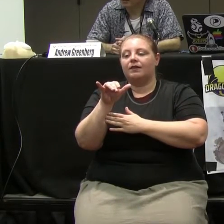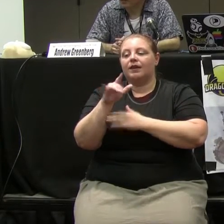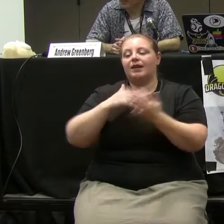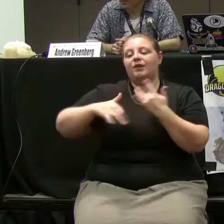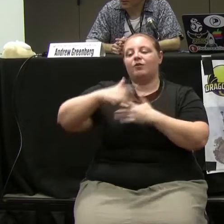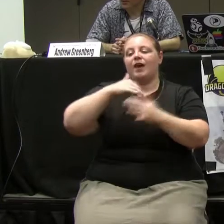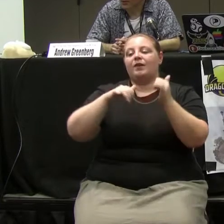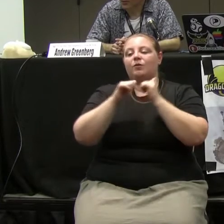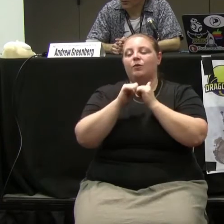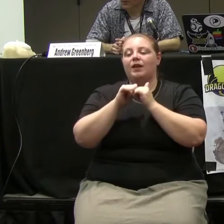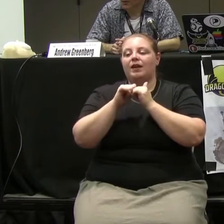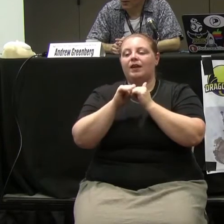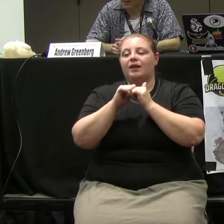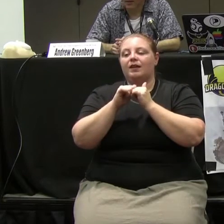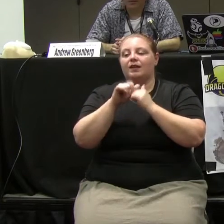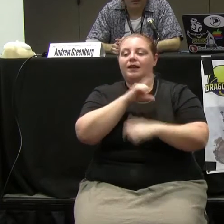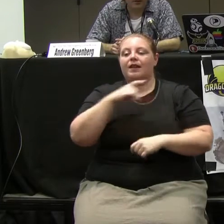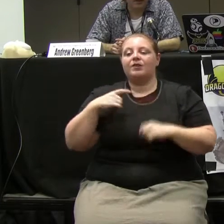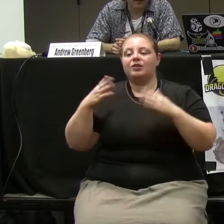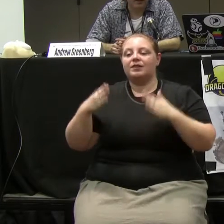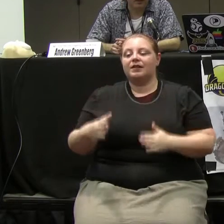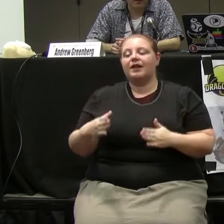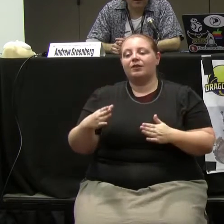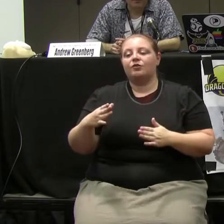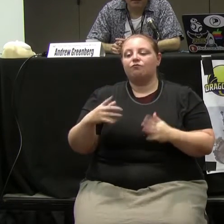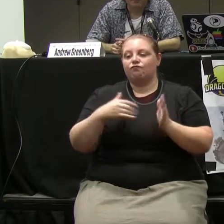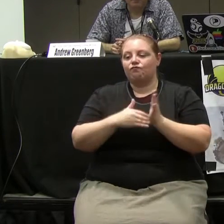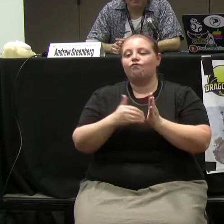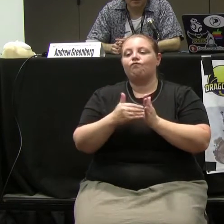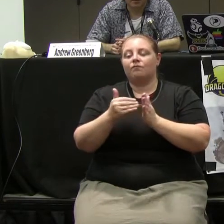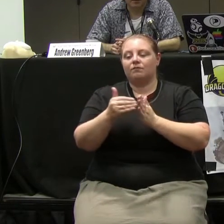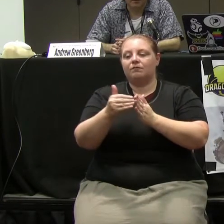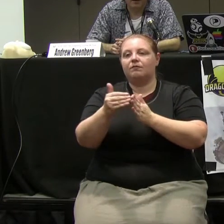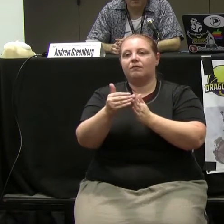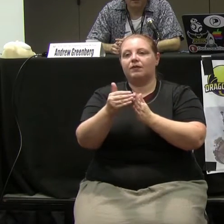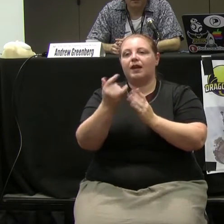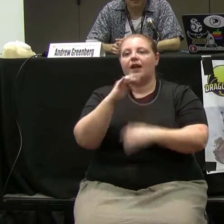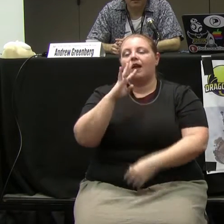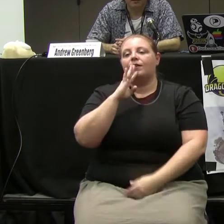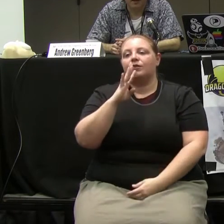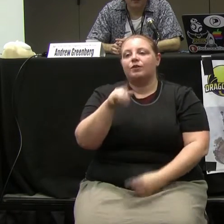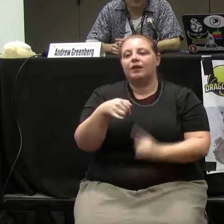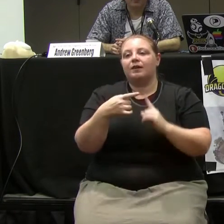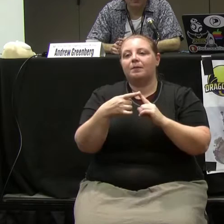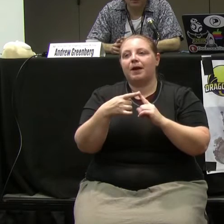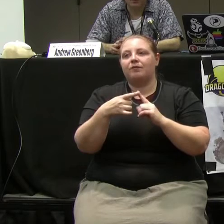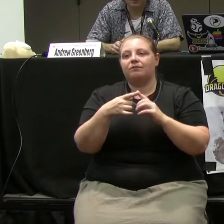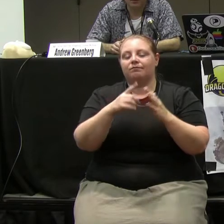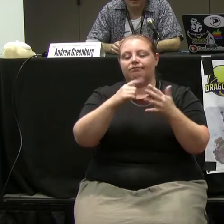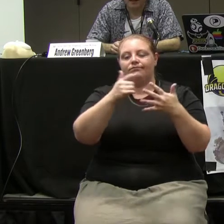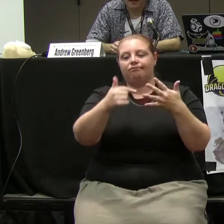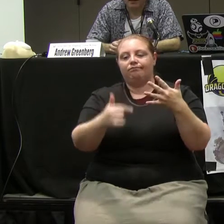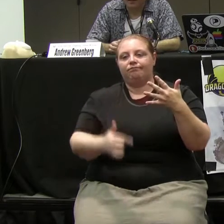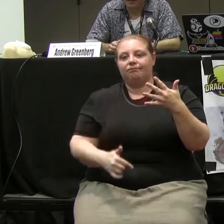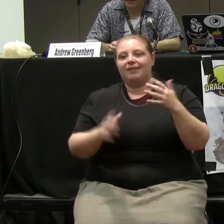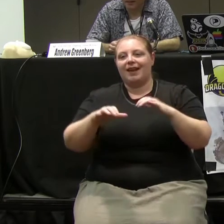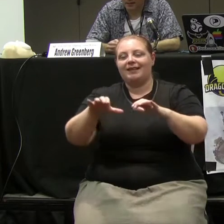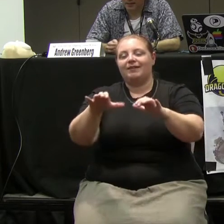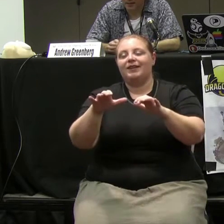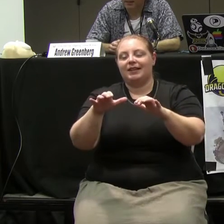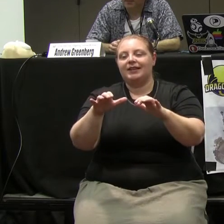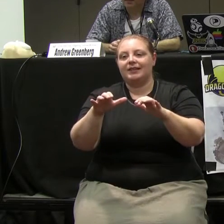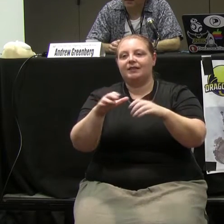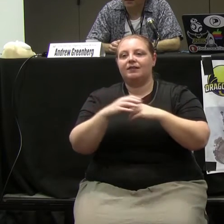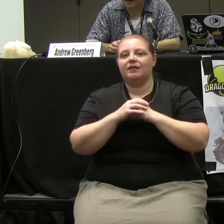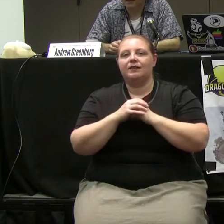interact with legislators under the Gold Dome on a fairly regular basis. I'll talk about a lot of those different activities as